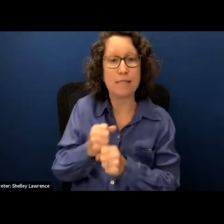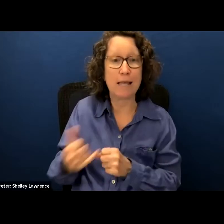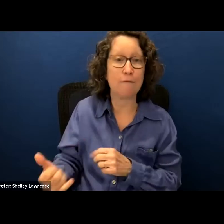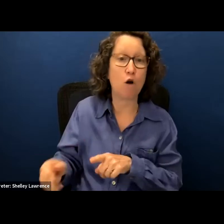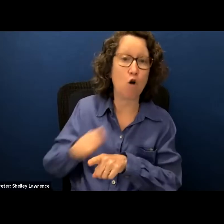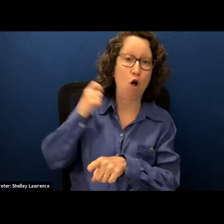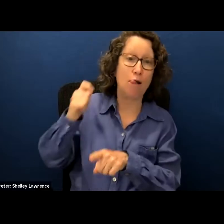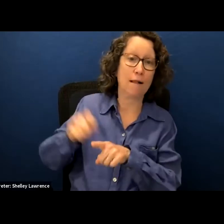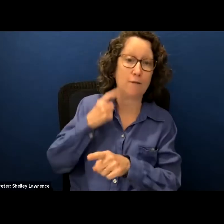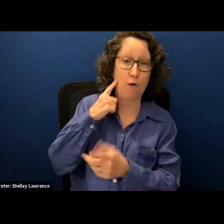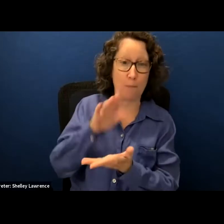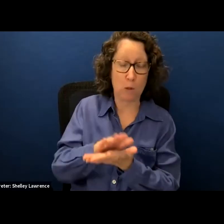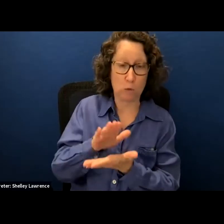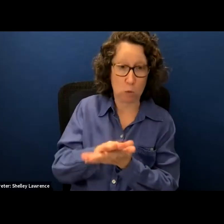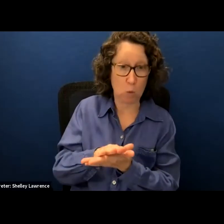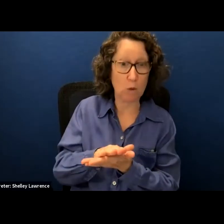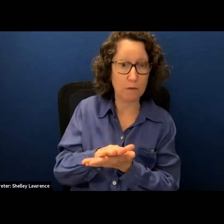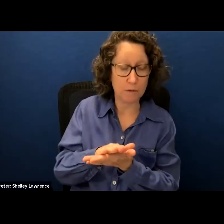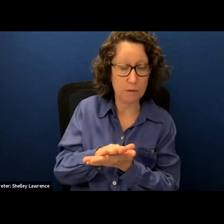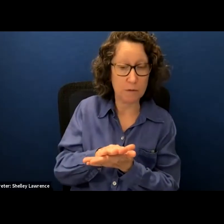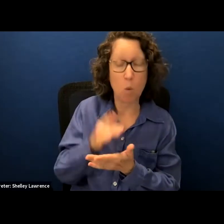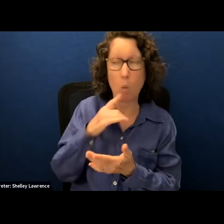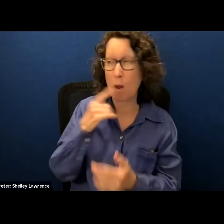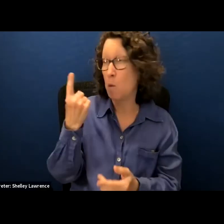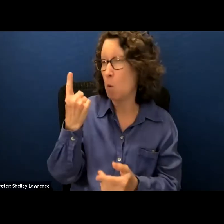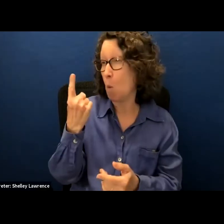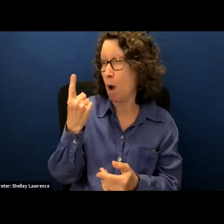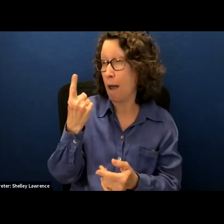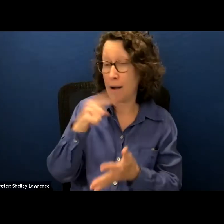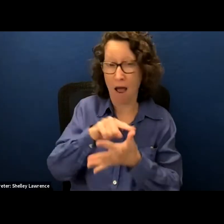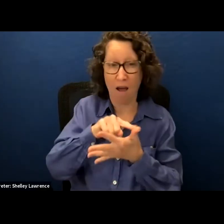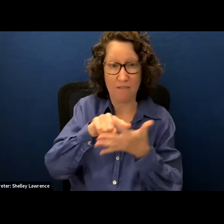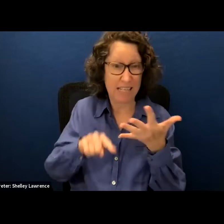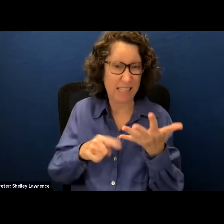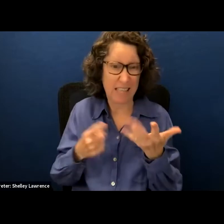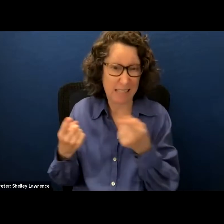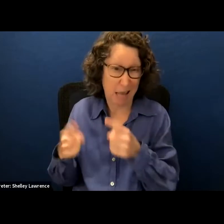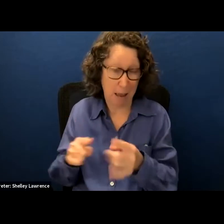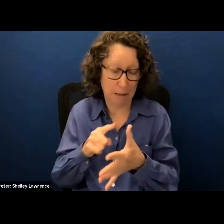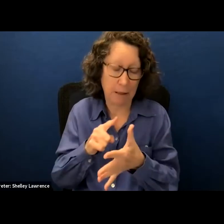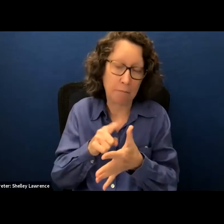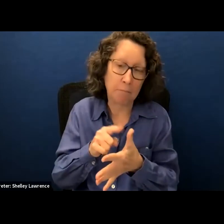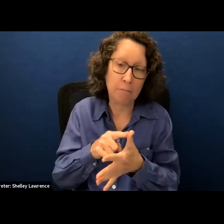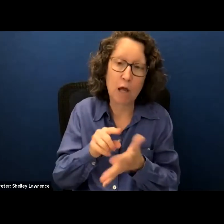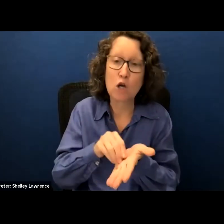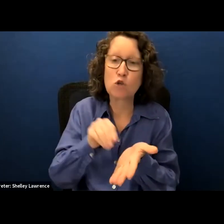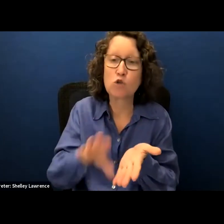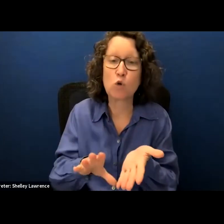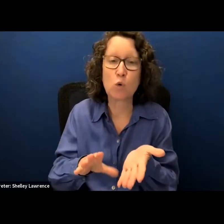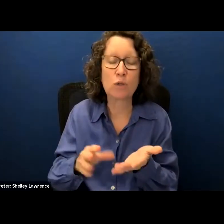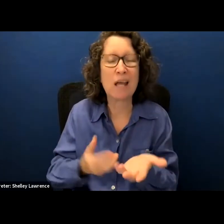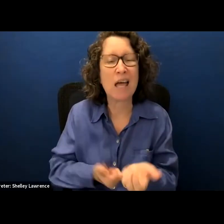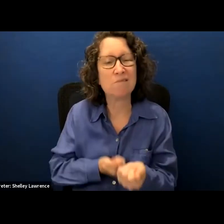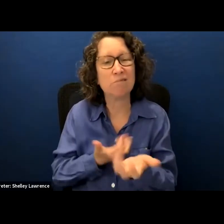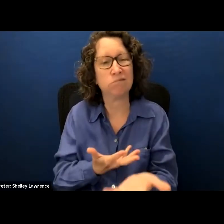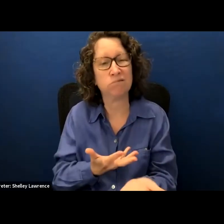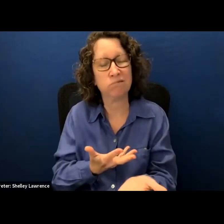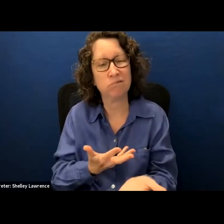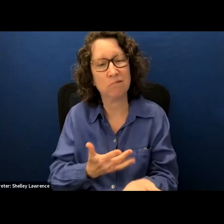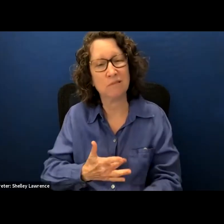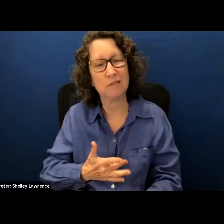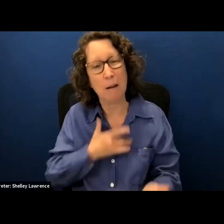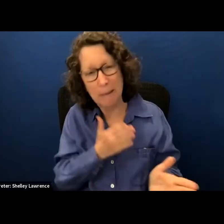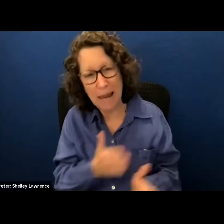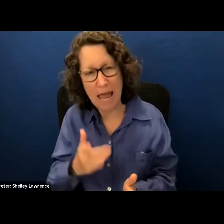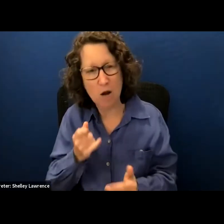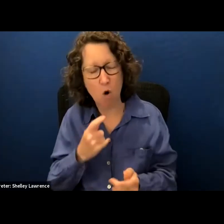calls from the school sites when one of the following occurs. 1, when a student has expressed a desire, a plan,